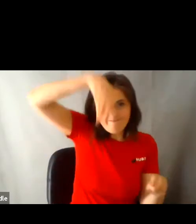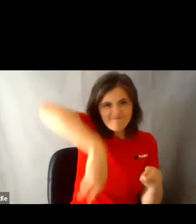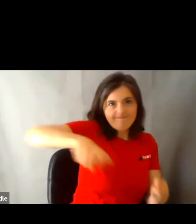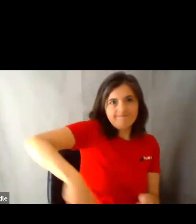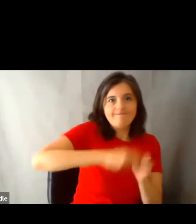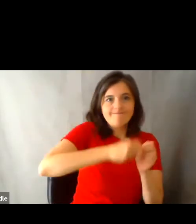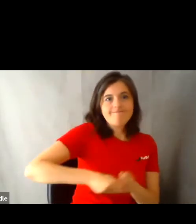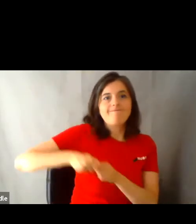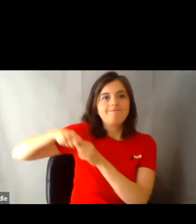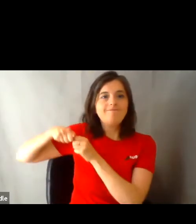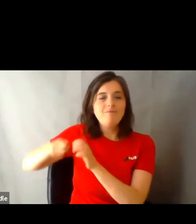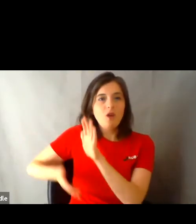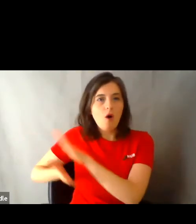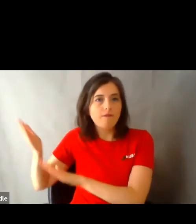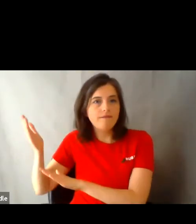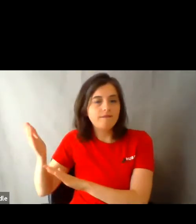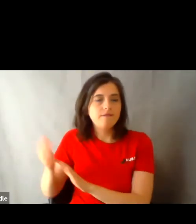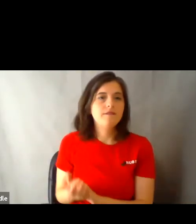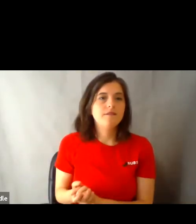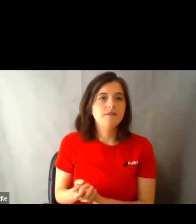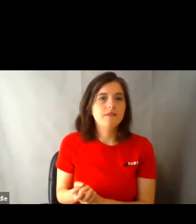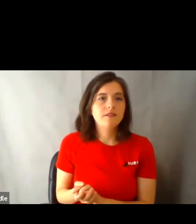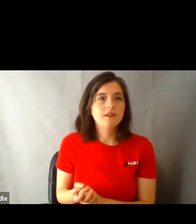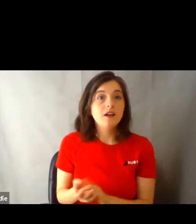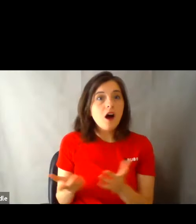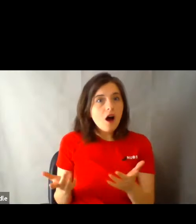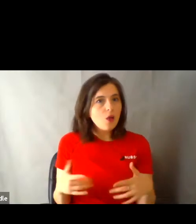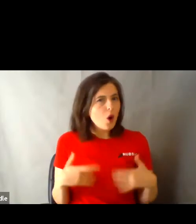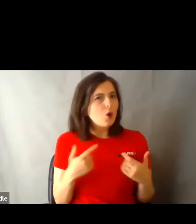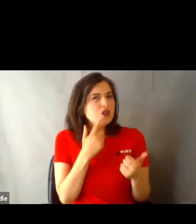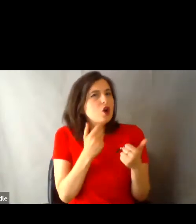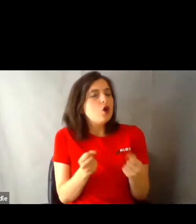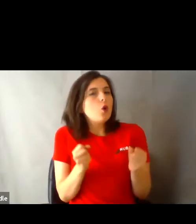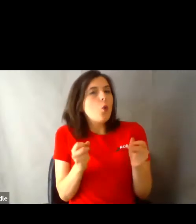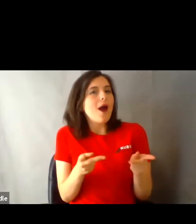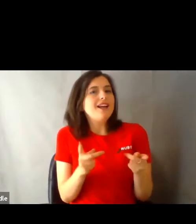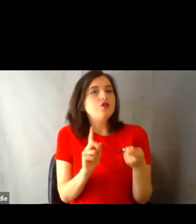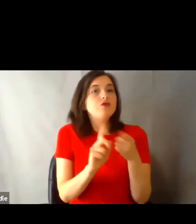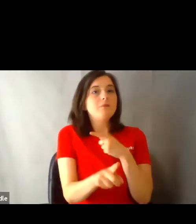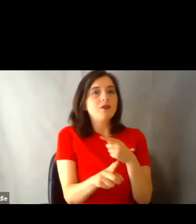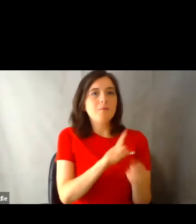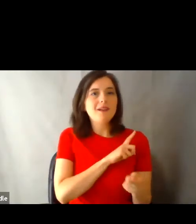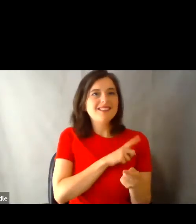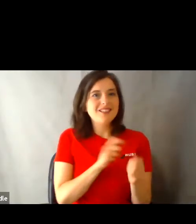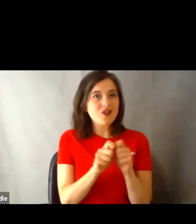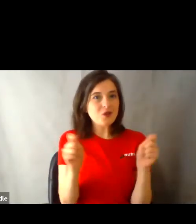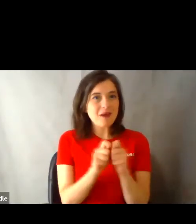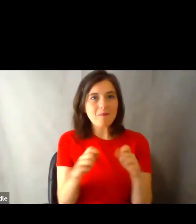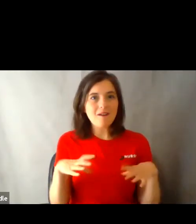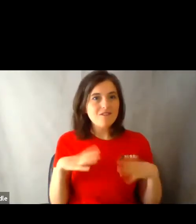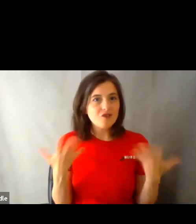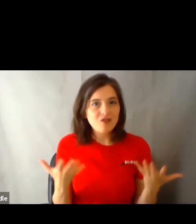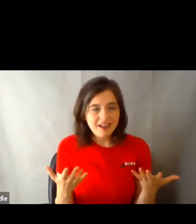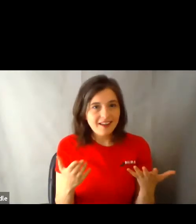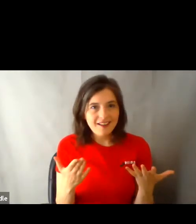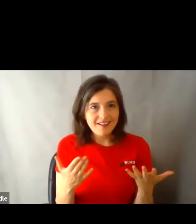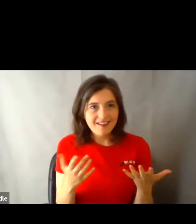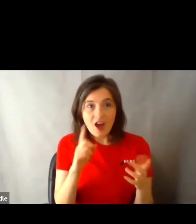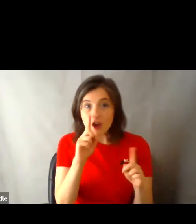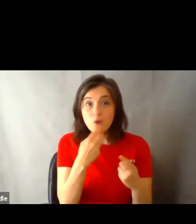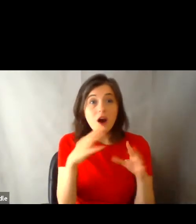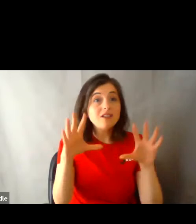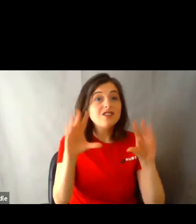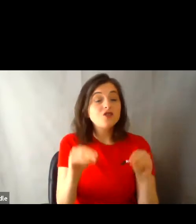we knew that this was a good way to respond to this campaign because the Metro is a free newspaper after all. You can't stop